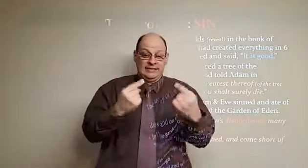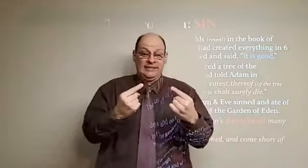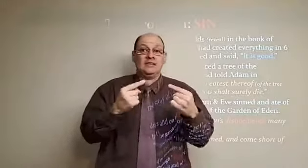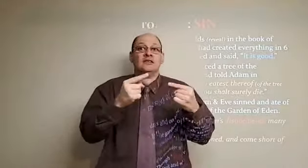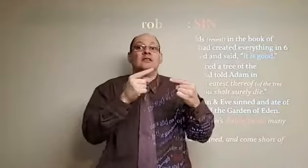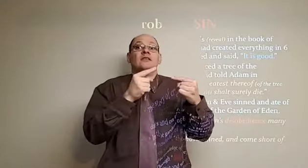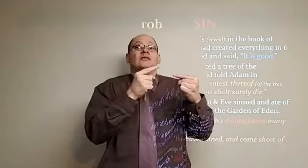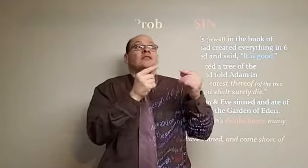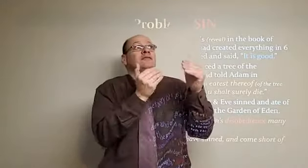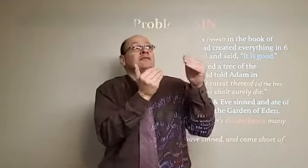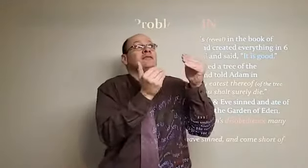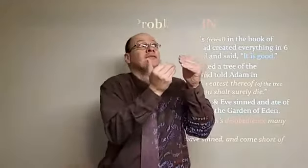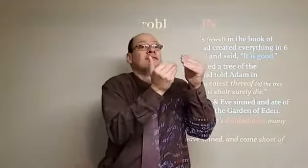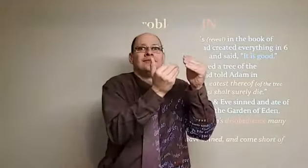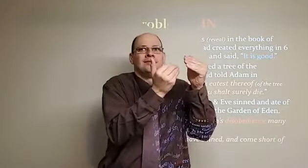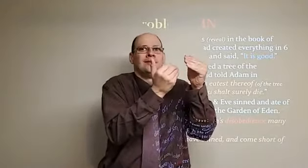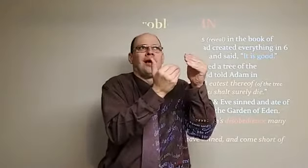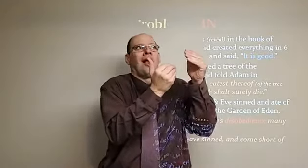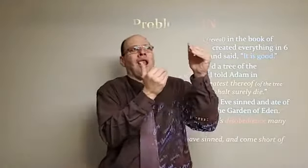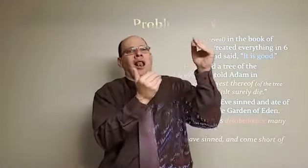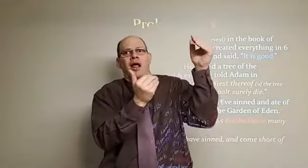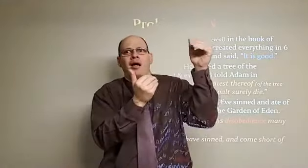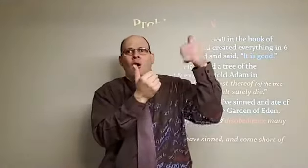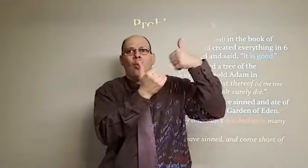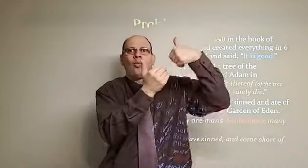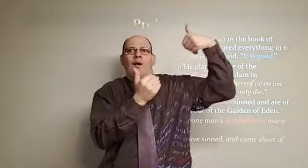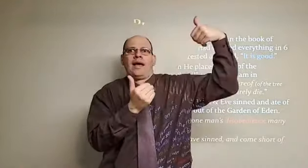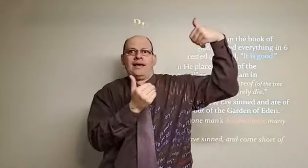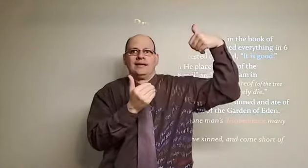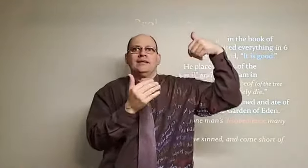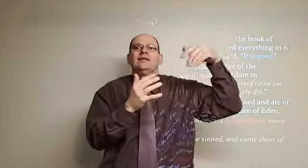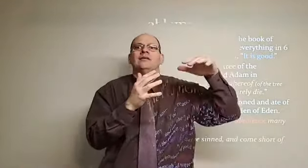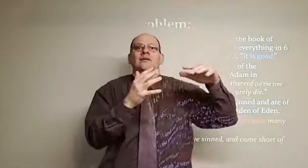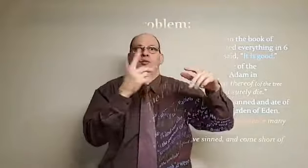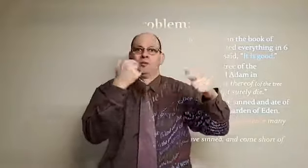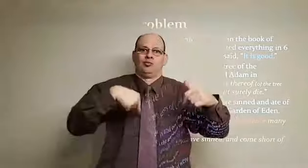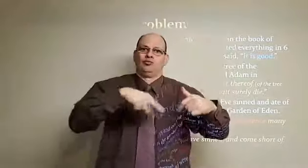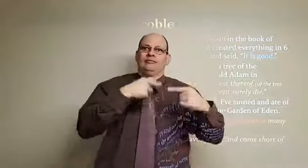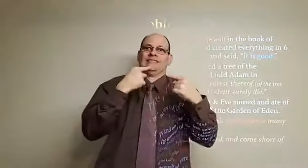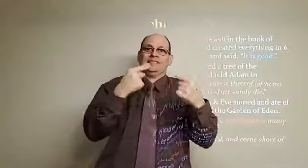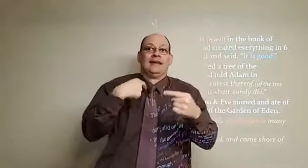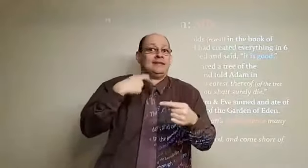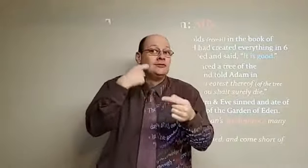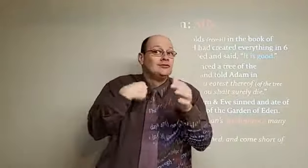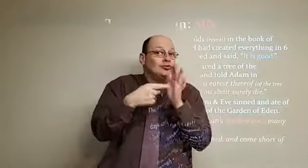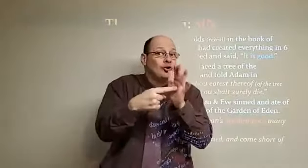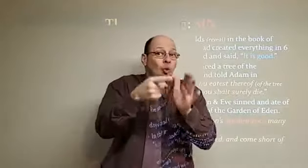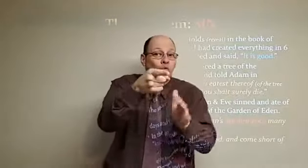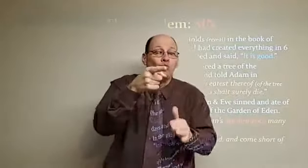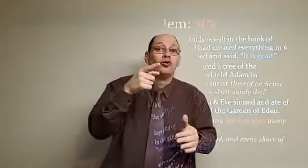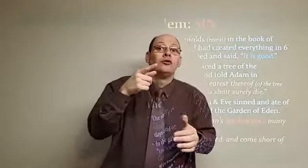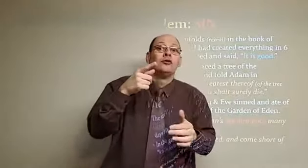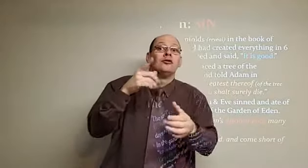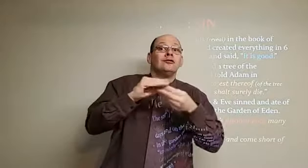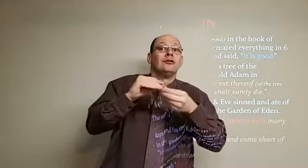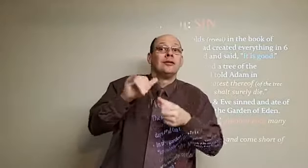we all have sin and we want to come close to God but there is a separation and I just shared with